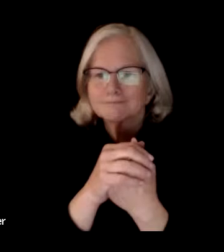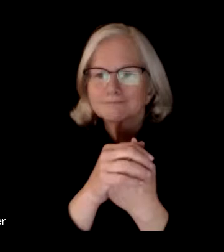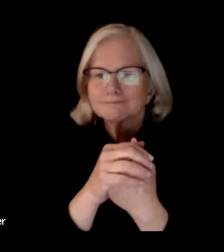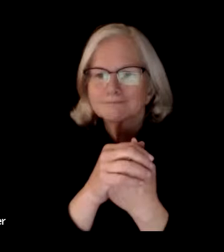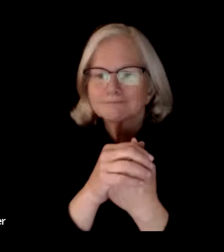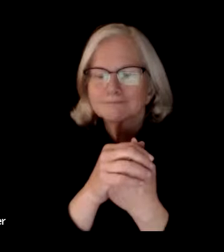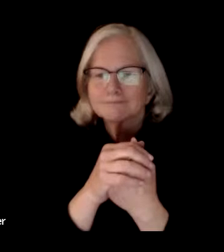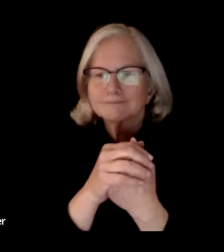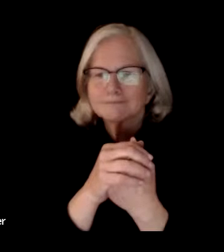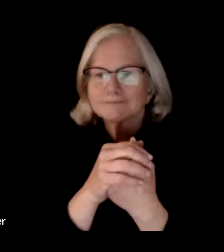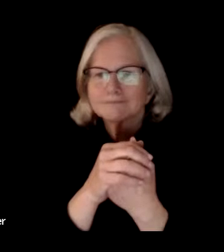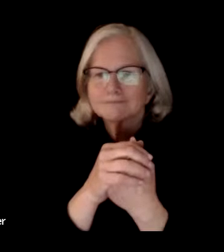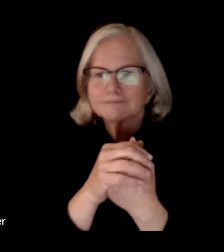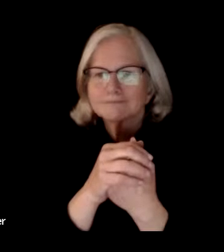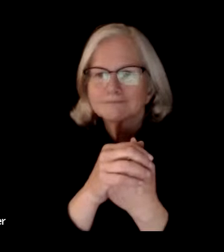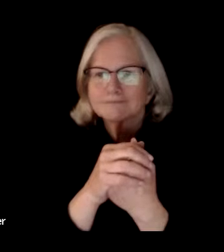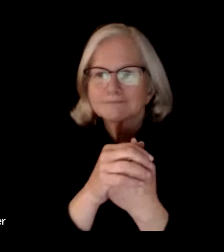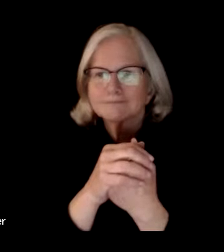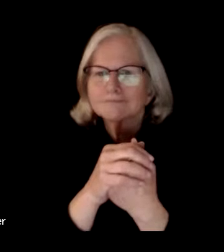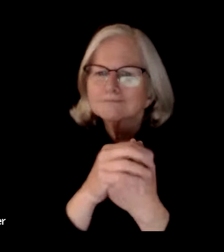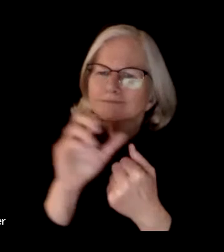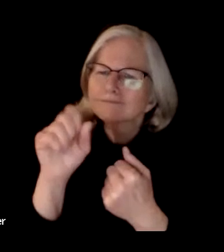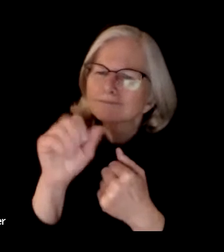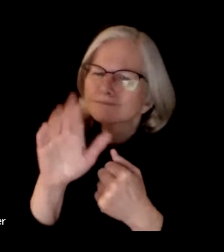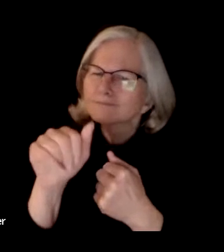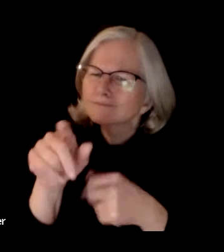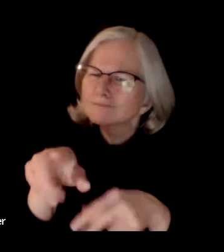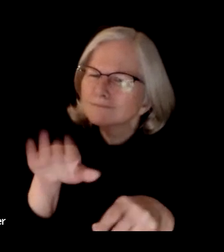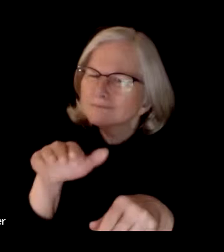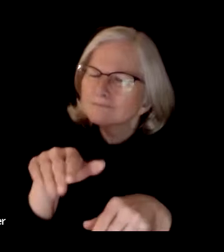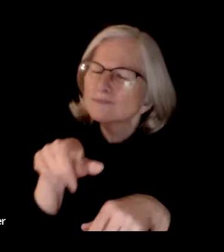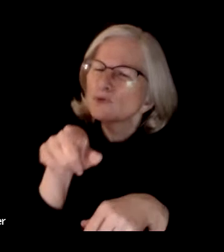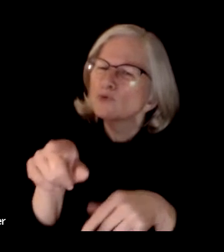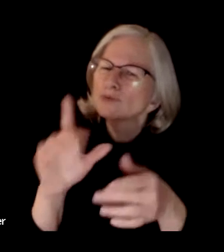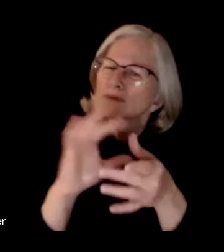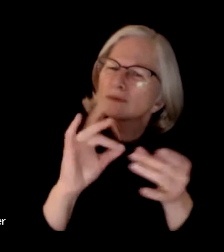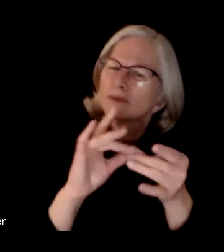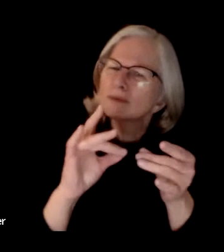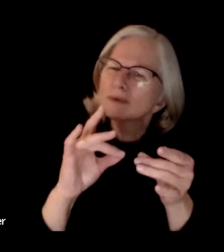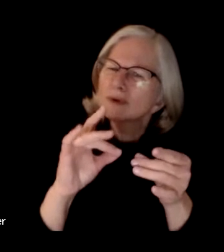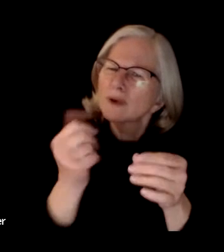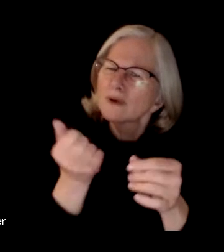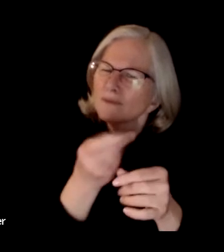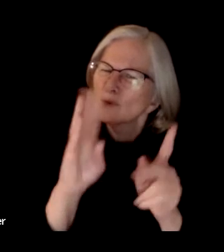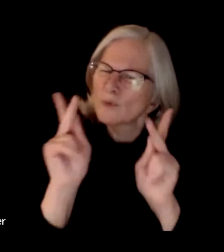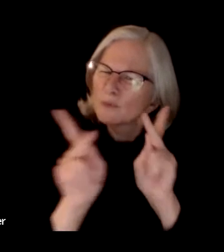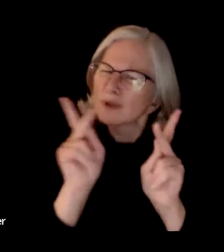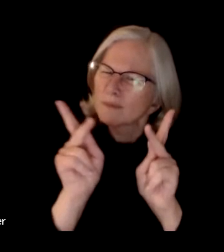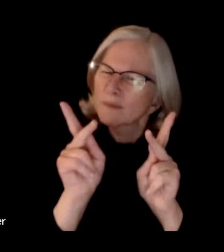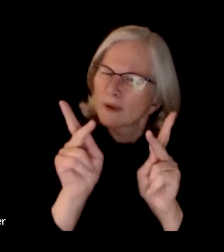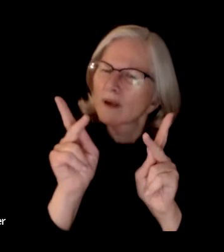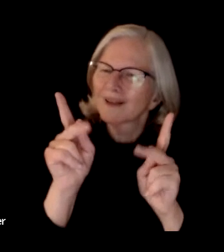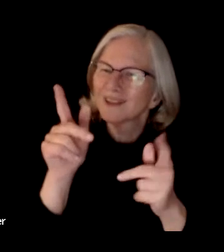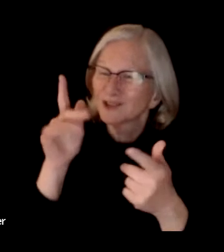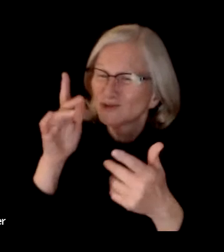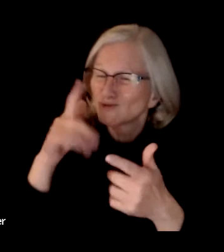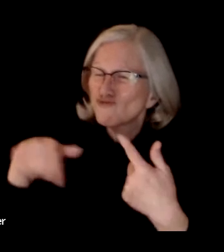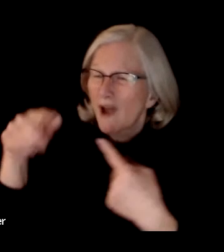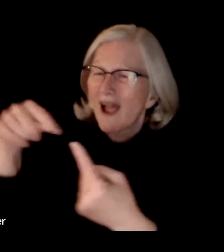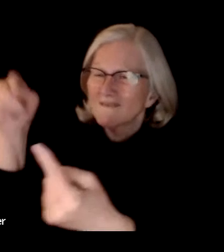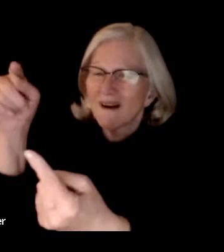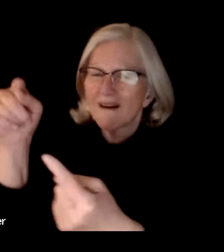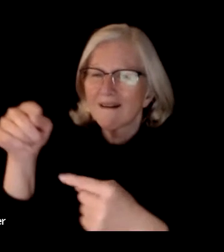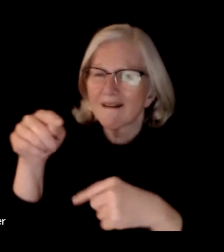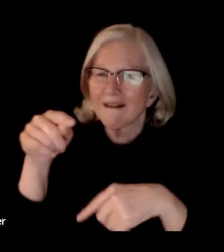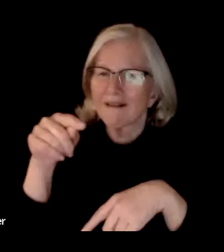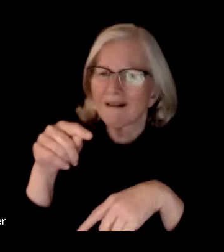And I think, Sarah, you had mentioned earlier that we know that a couple of folks did travel, a couple of folks we don't know, and one